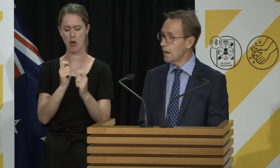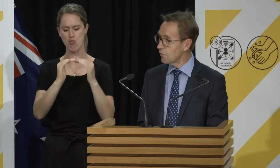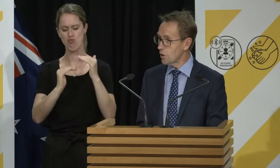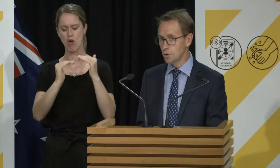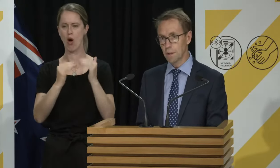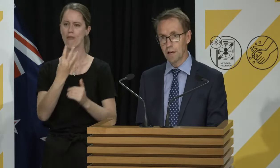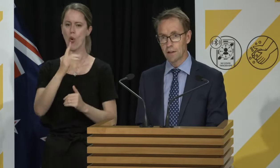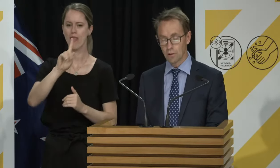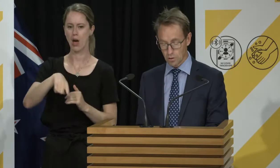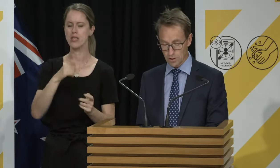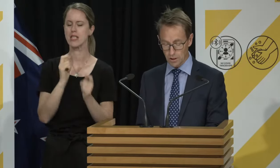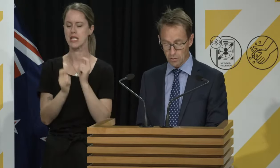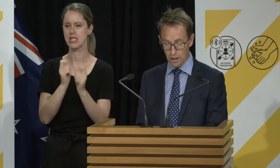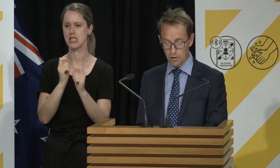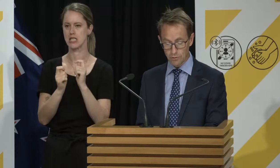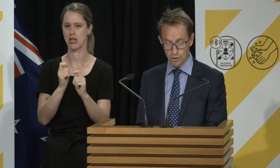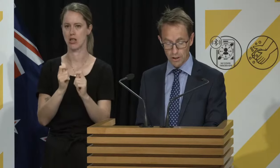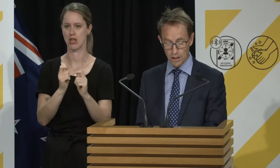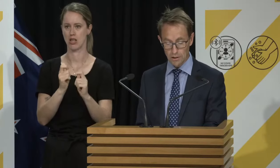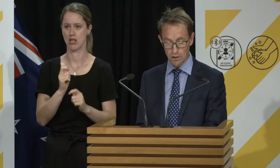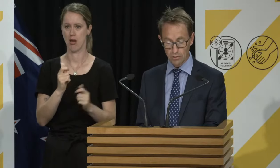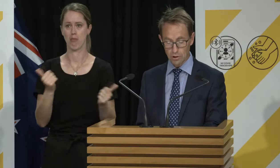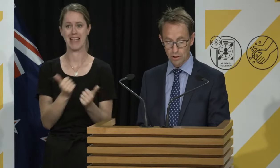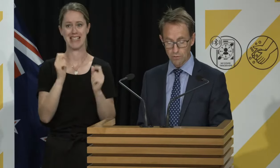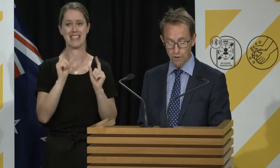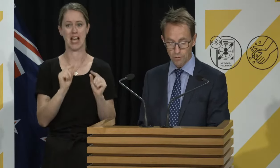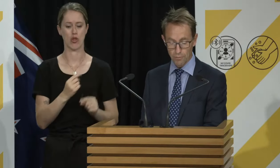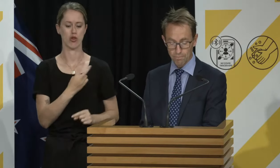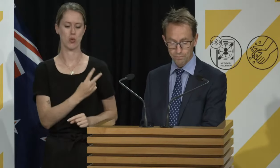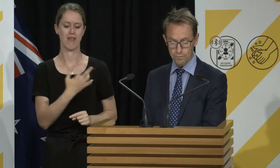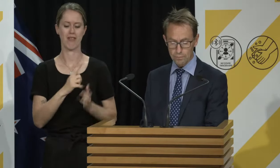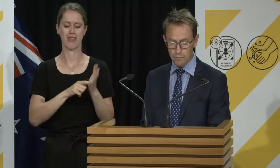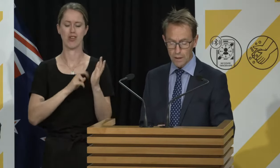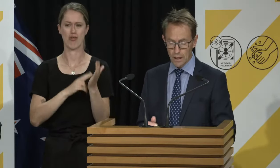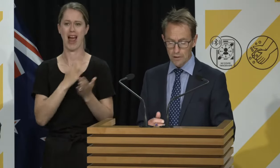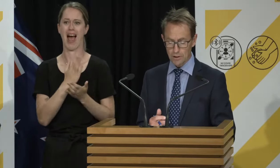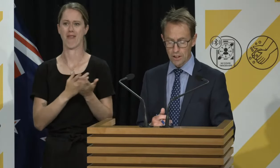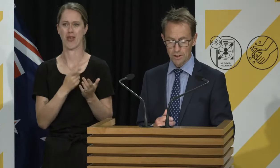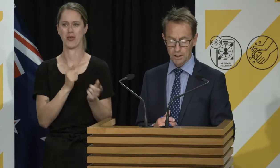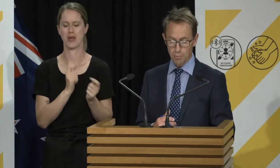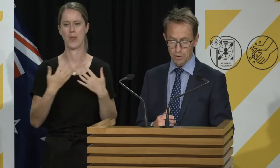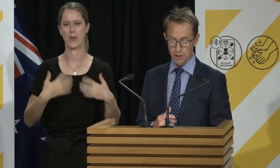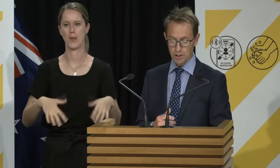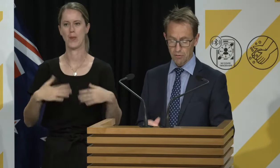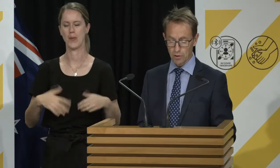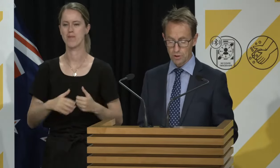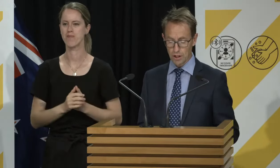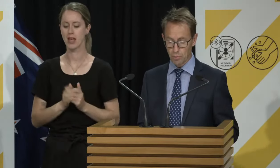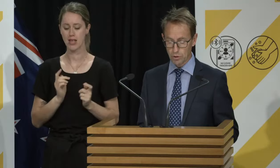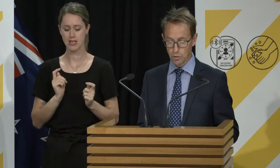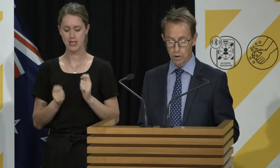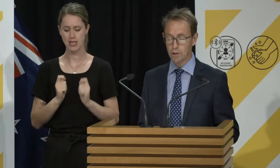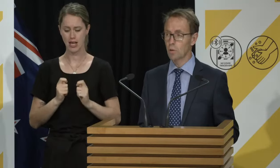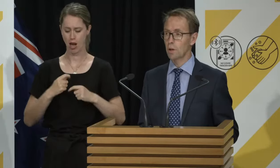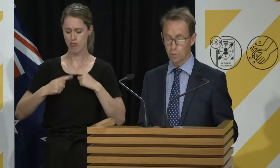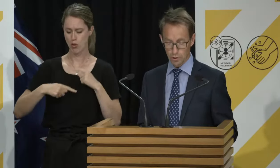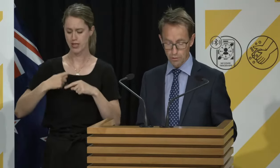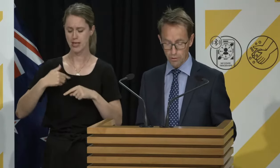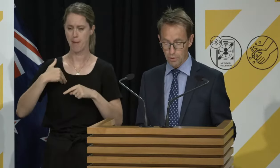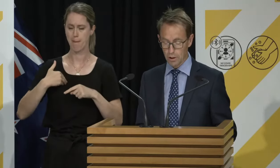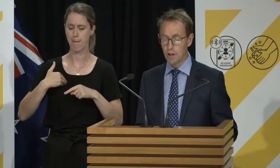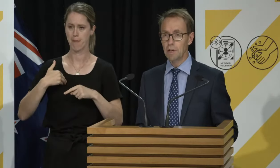nearly half of those being done on a single day, the first day, January the 25th. The testing and processing of those samples required